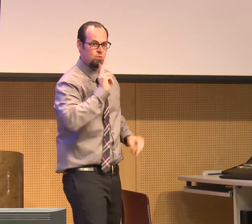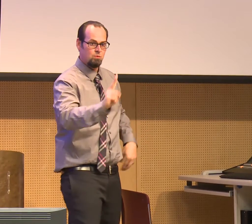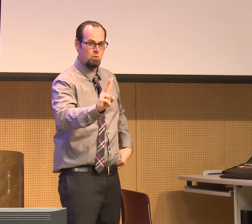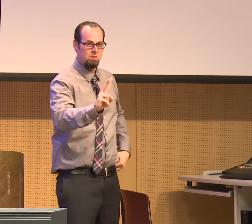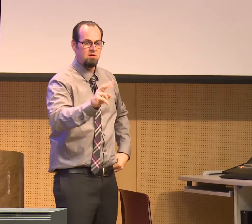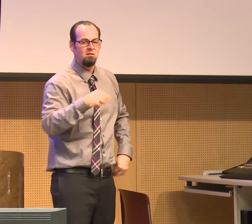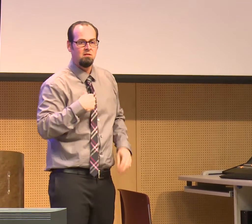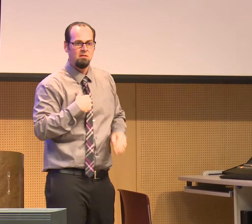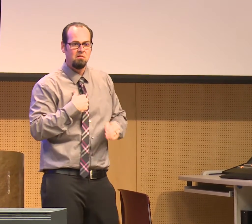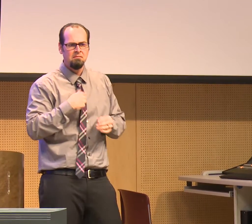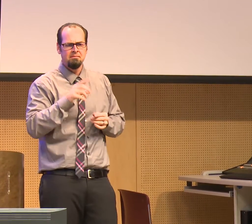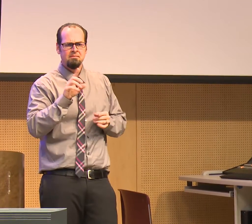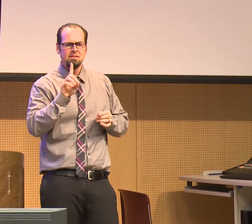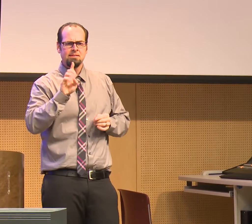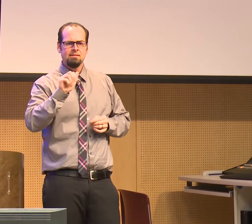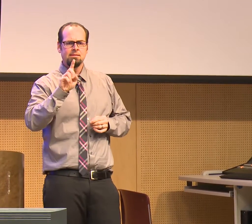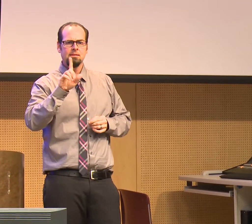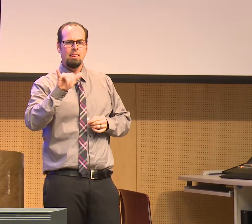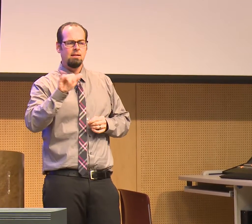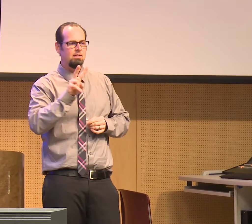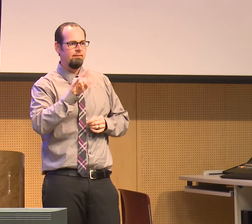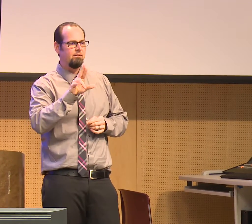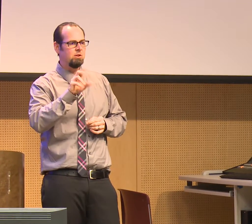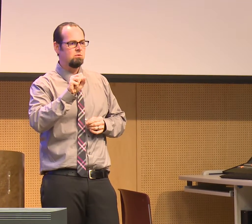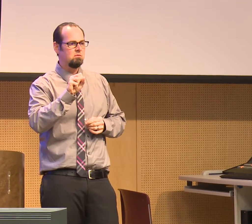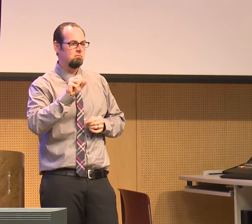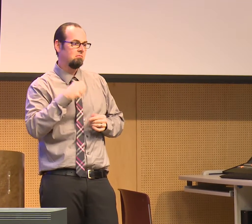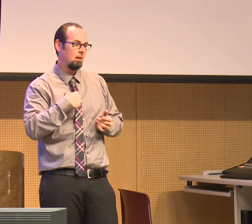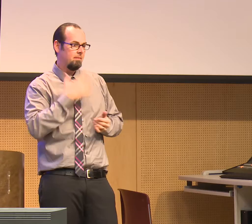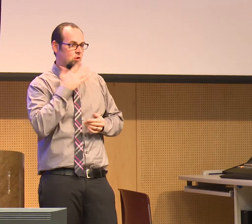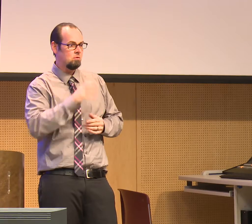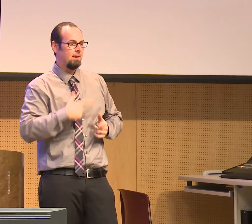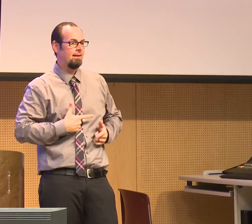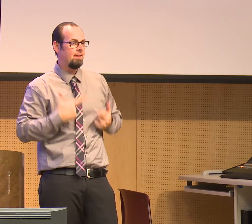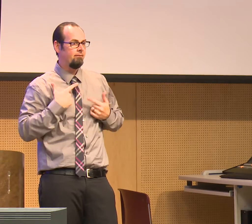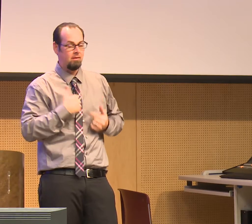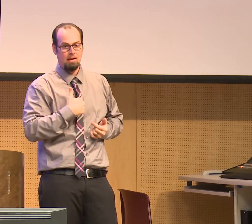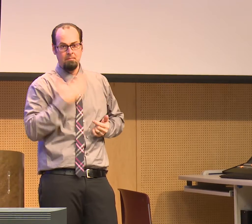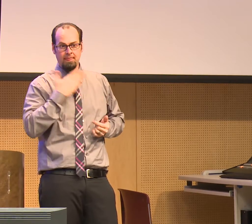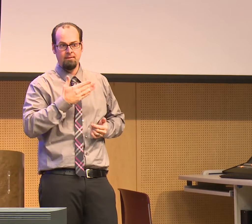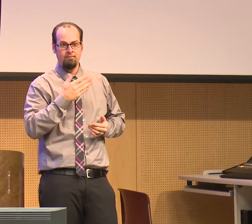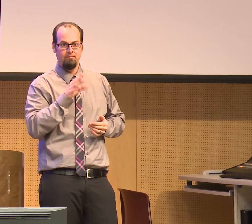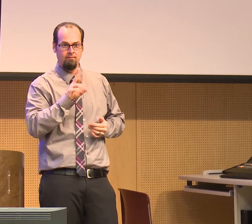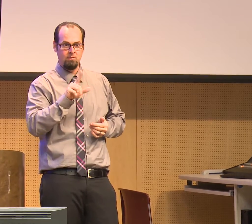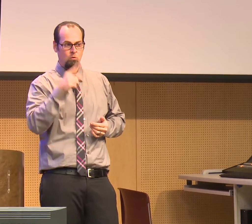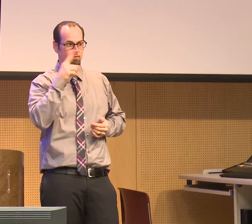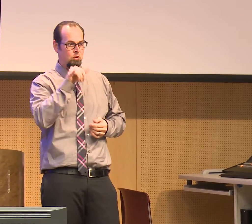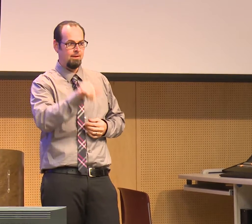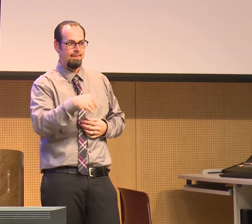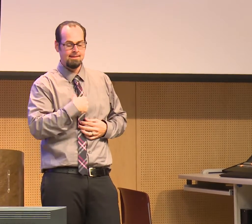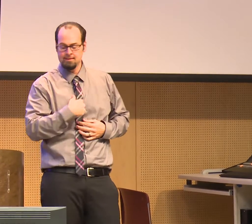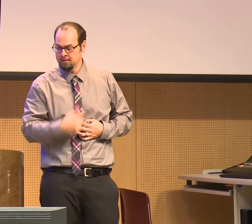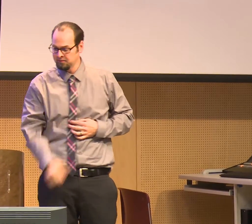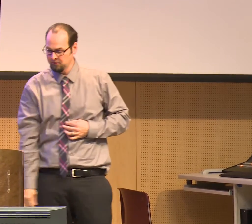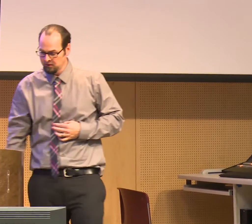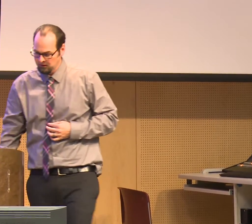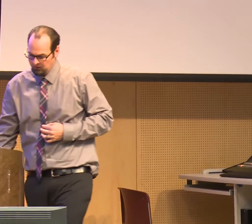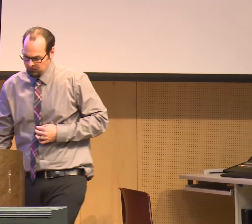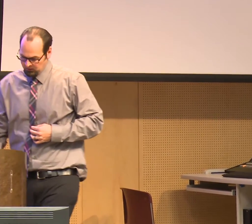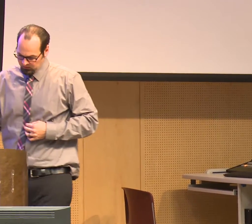at age 2. And it was a very deadly virus, and I considered myself lucky, only become